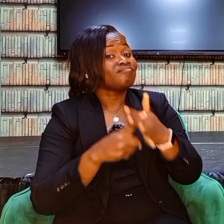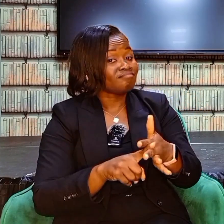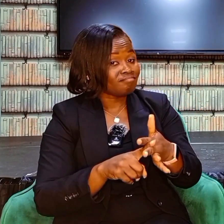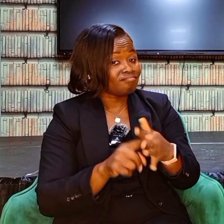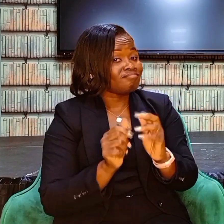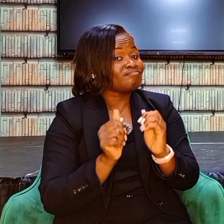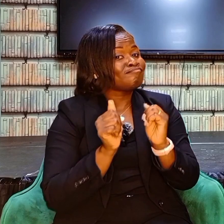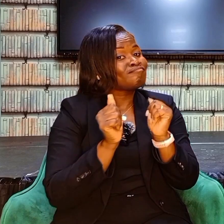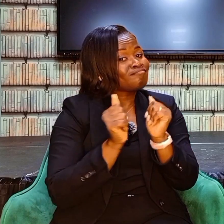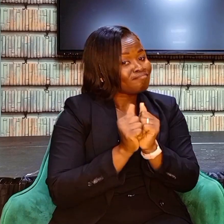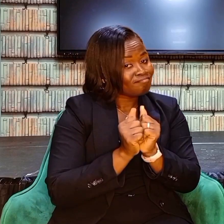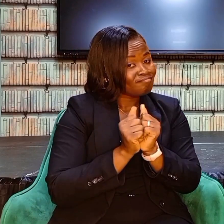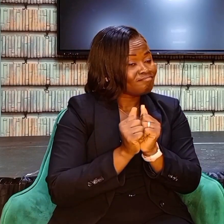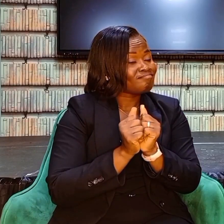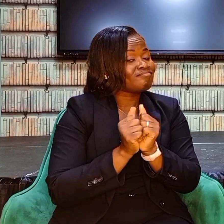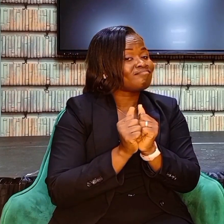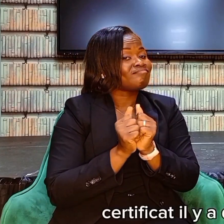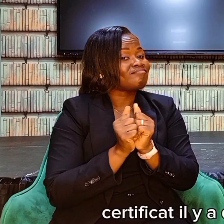the